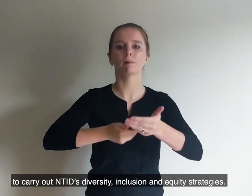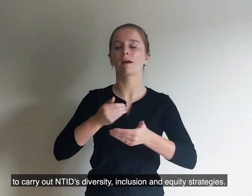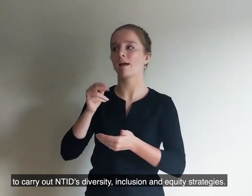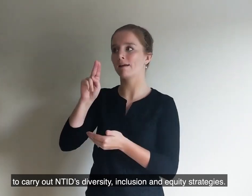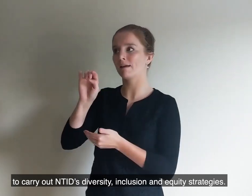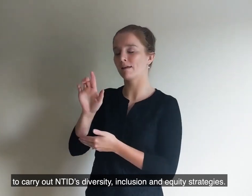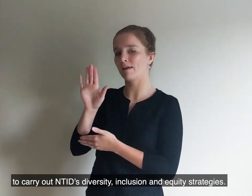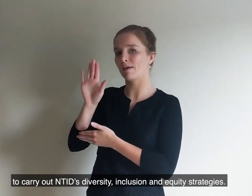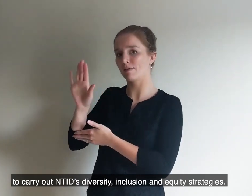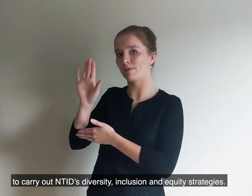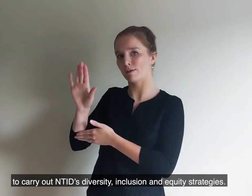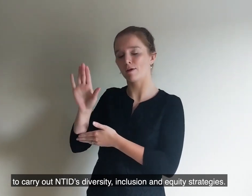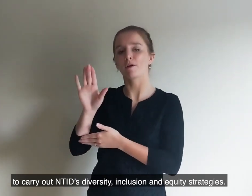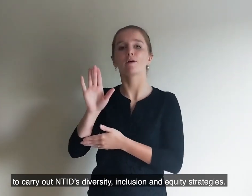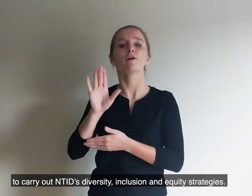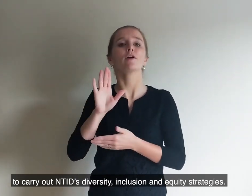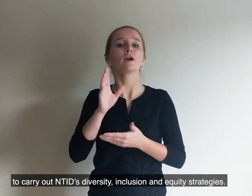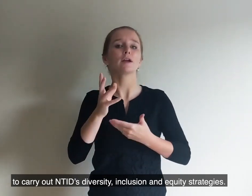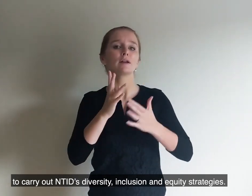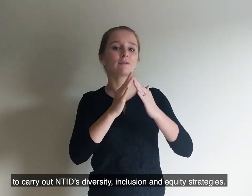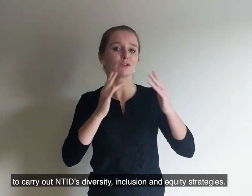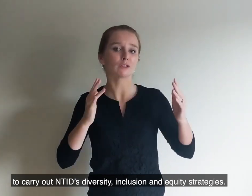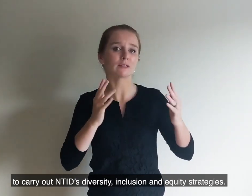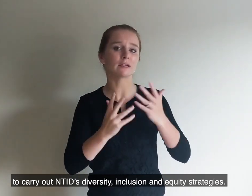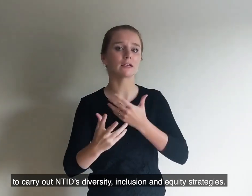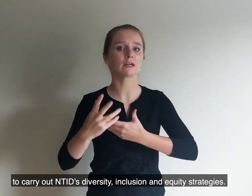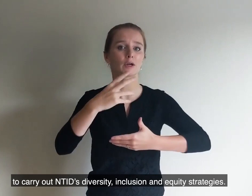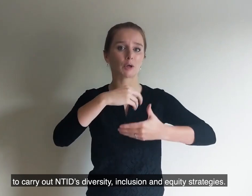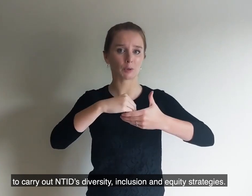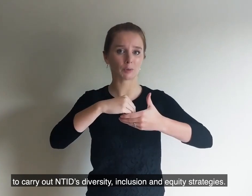equity, and inclusion strategies.